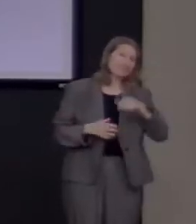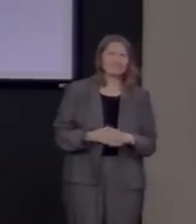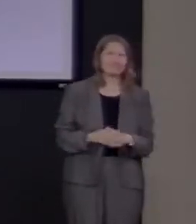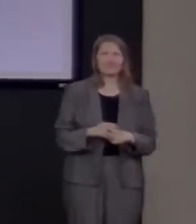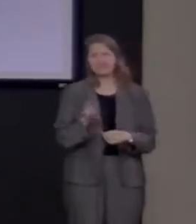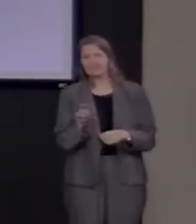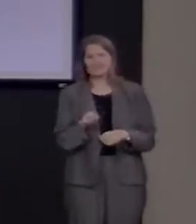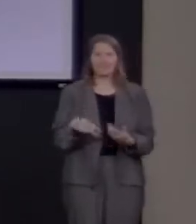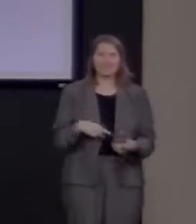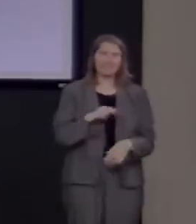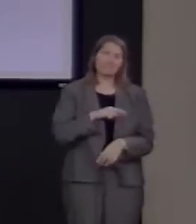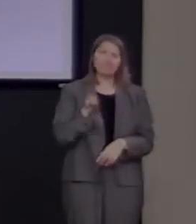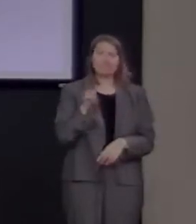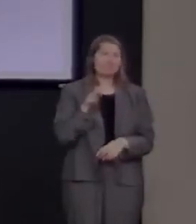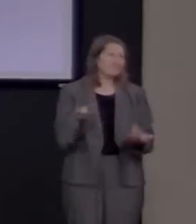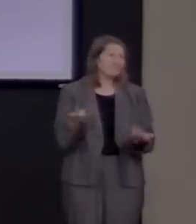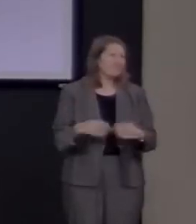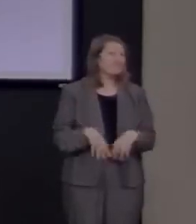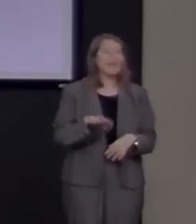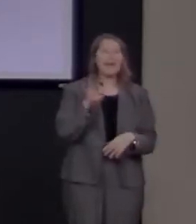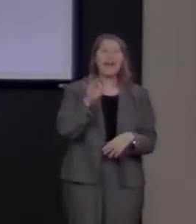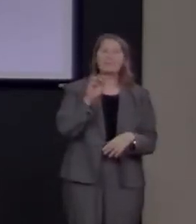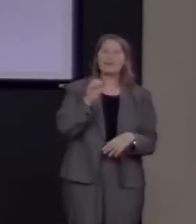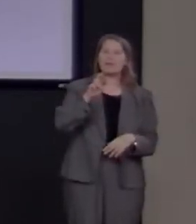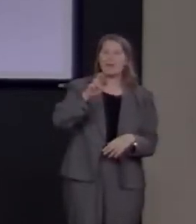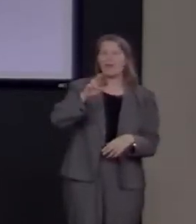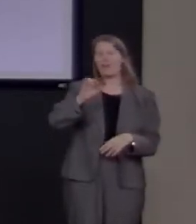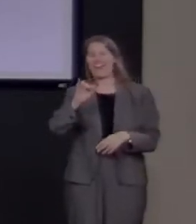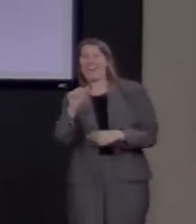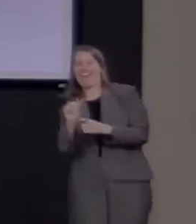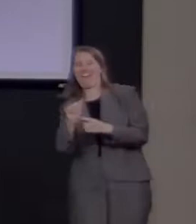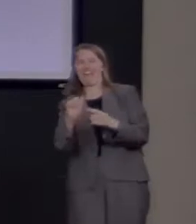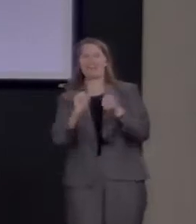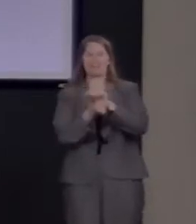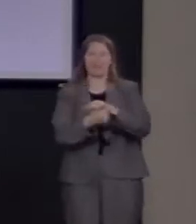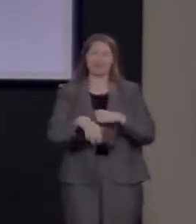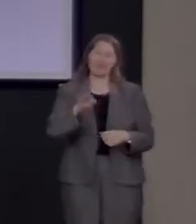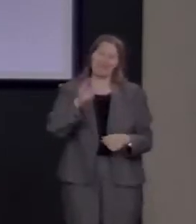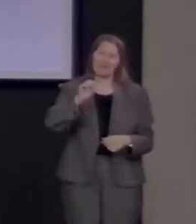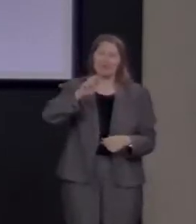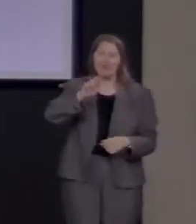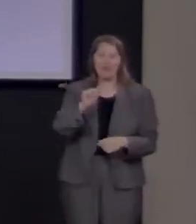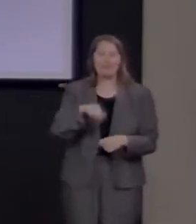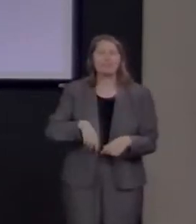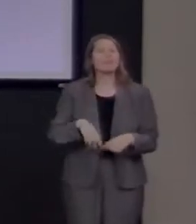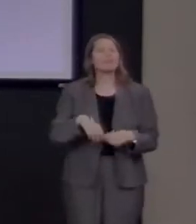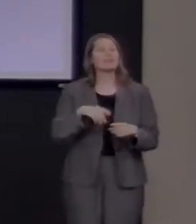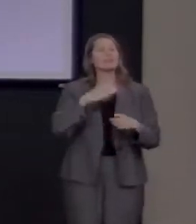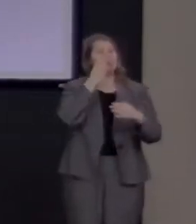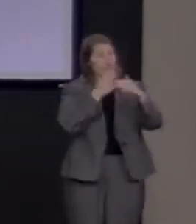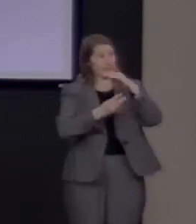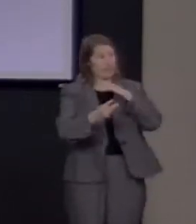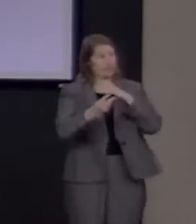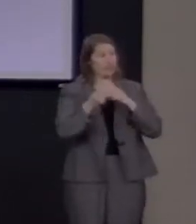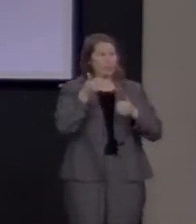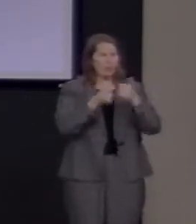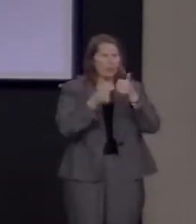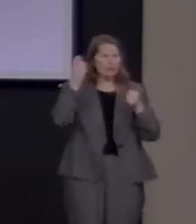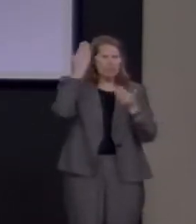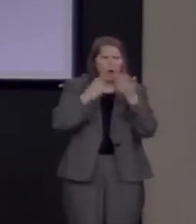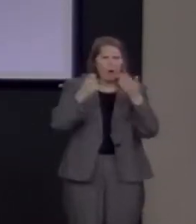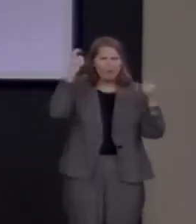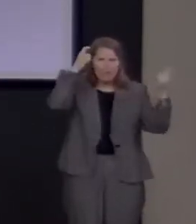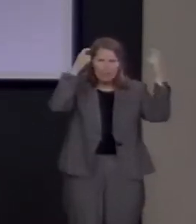reason why we're doing that is that fMRI adaptation predicts that the brain region that is important for representing